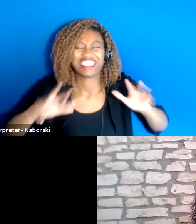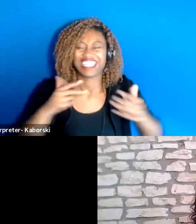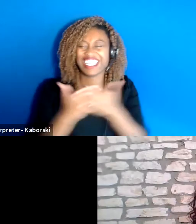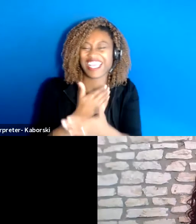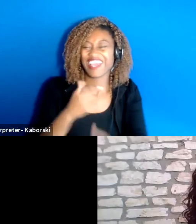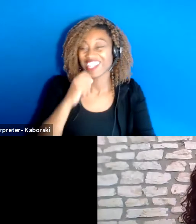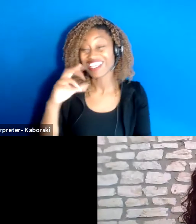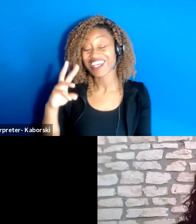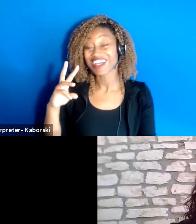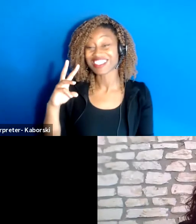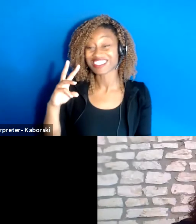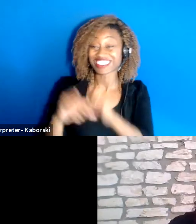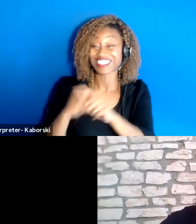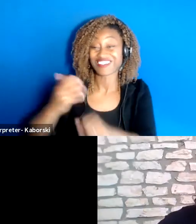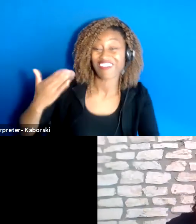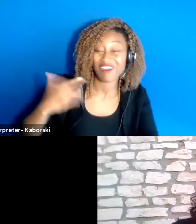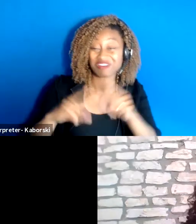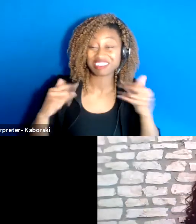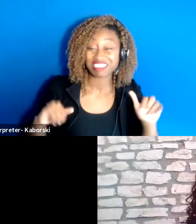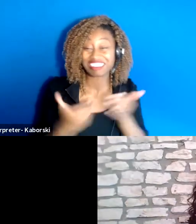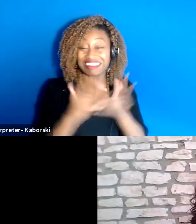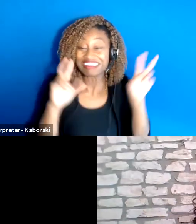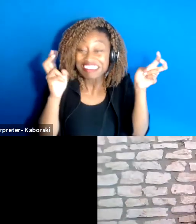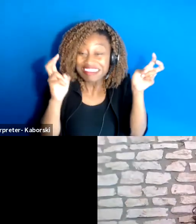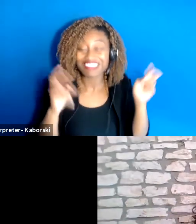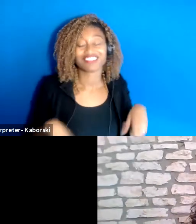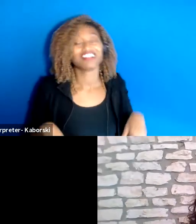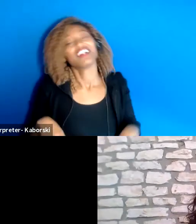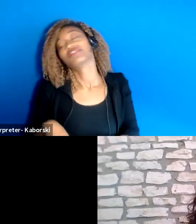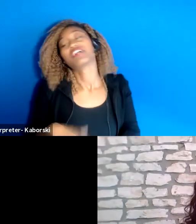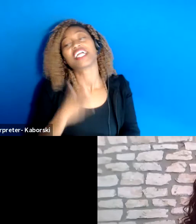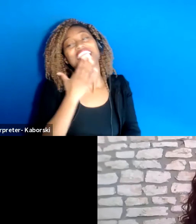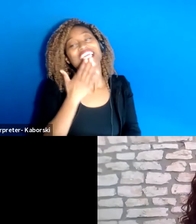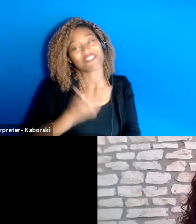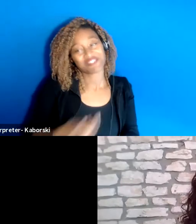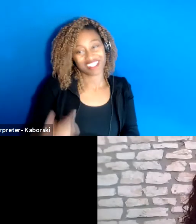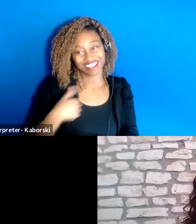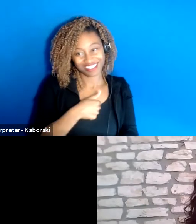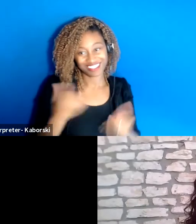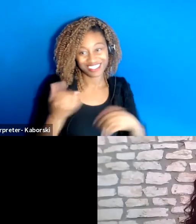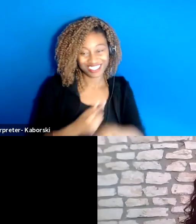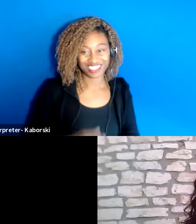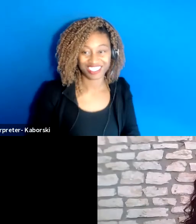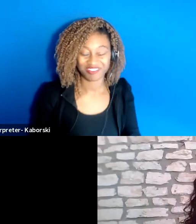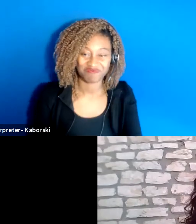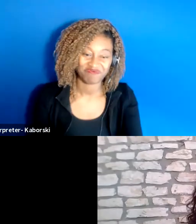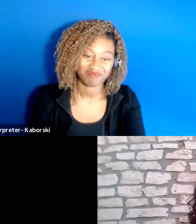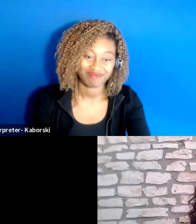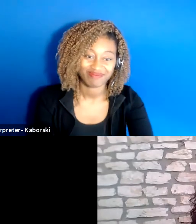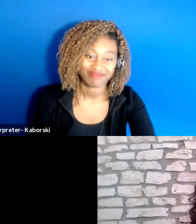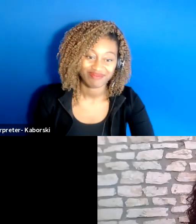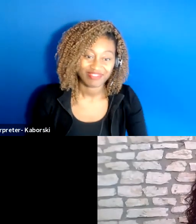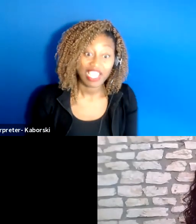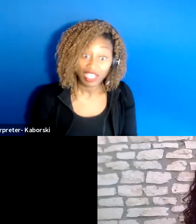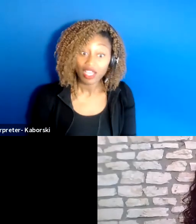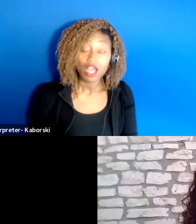new. So I appreciate it, and thank you for having us today. And I just want to